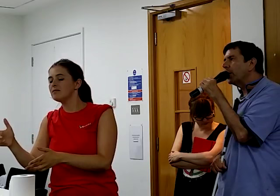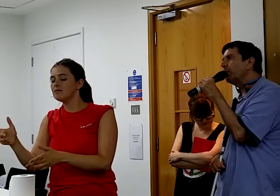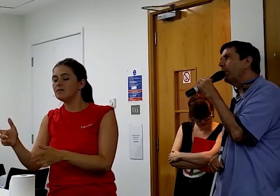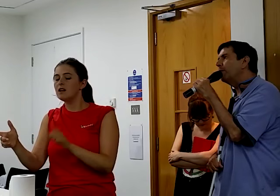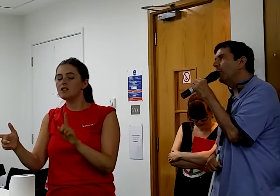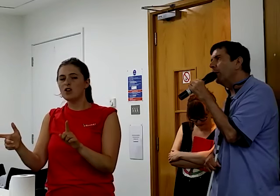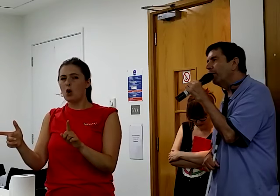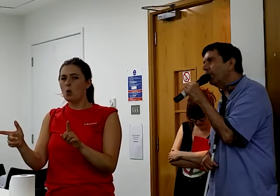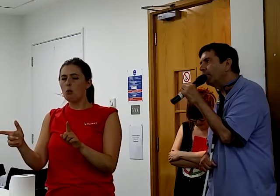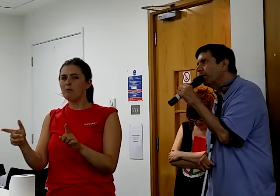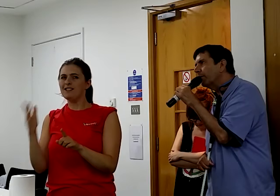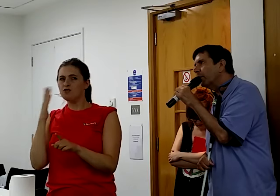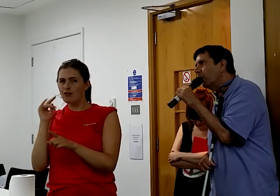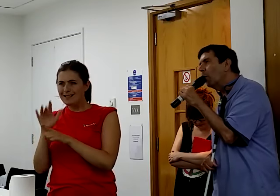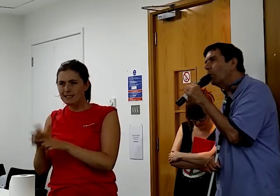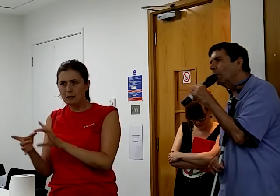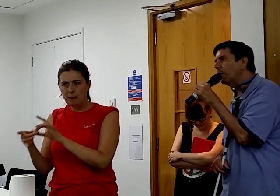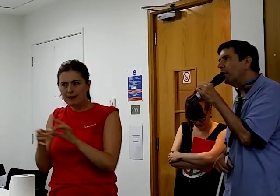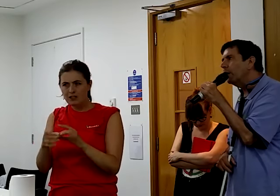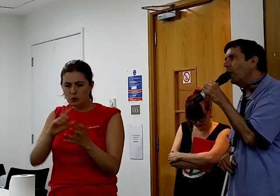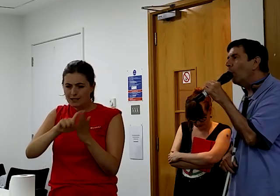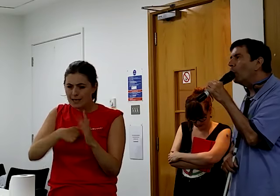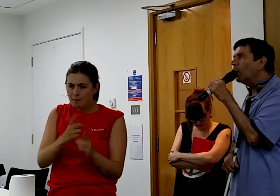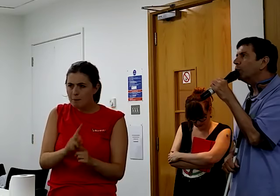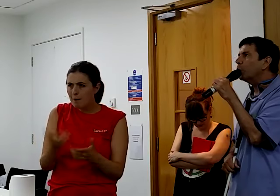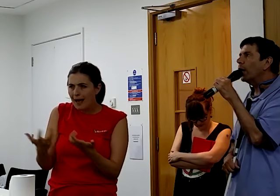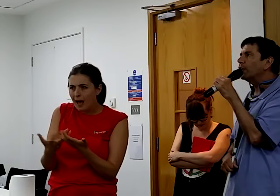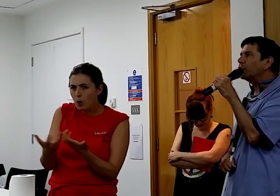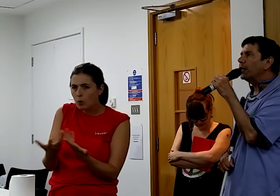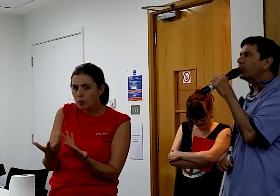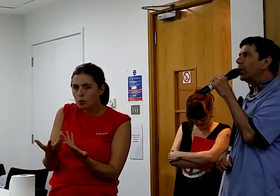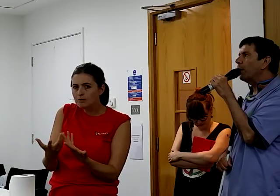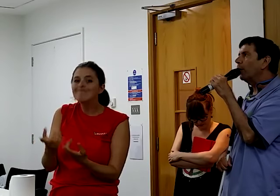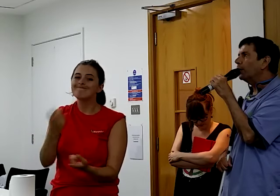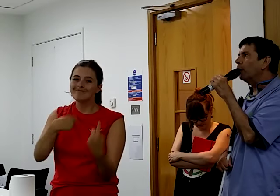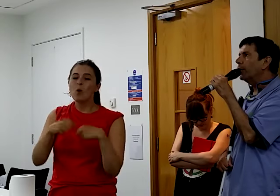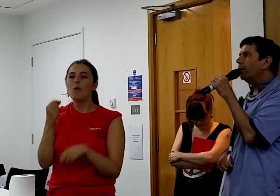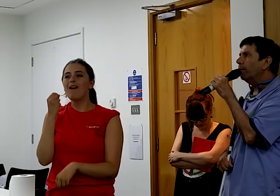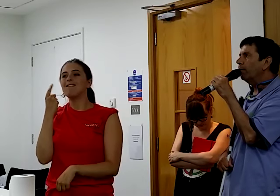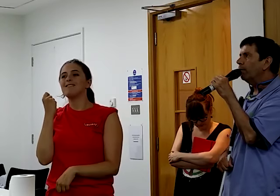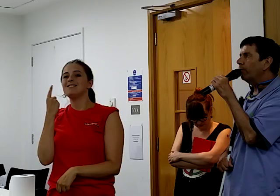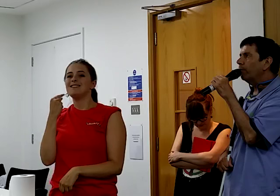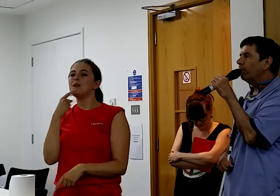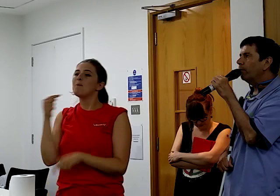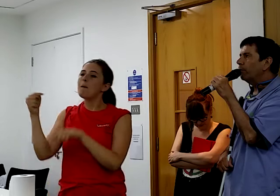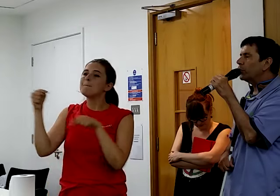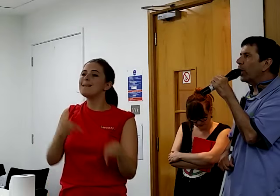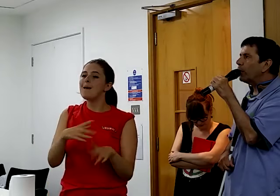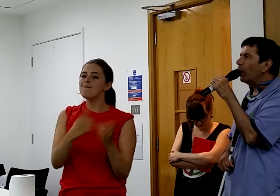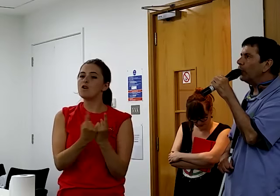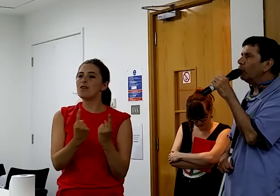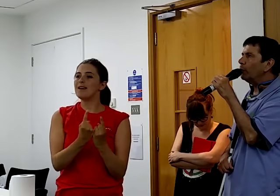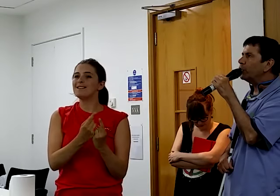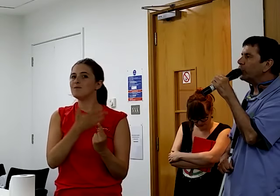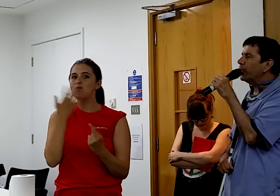this got to do with disabled people? Well, of all groups, we understand scapegoating, don't we? The scapegoating that we've been